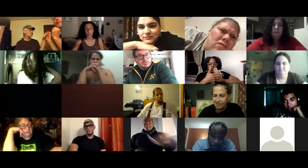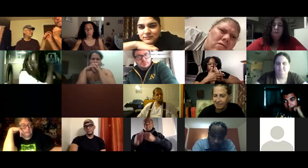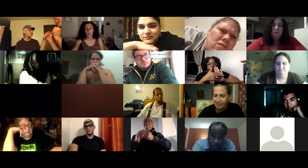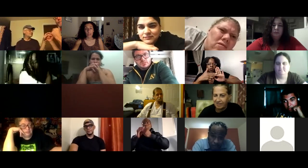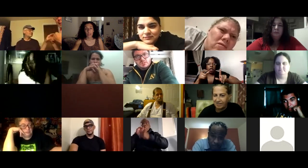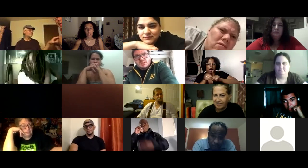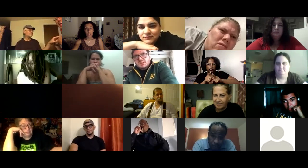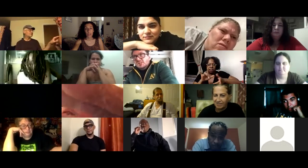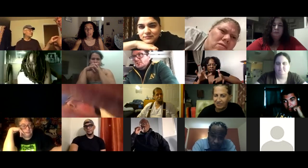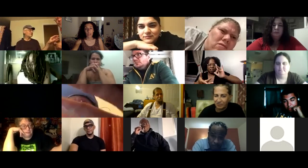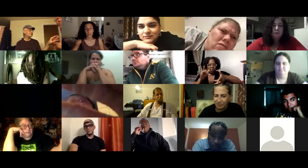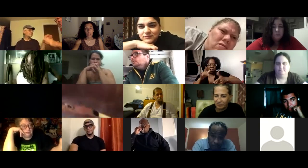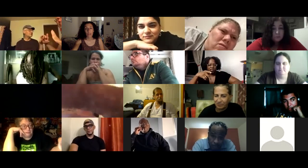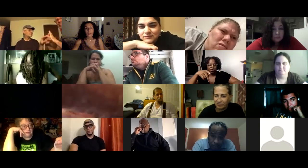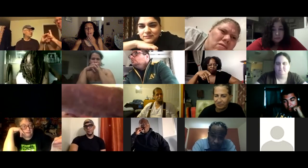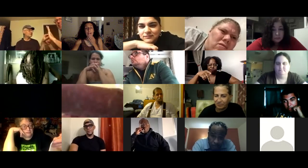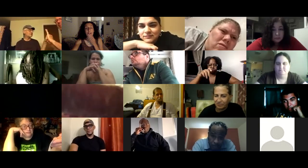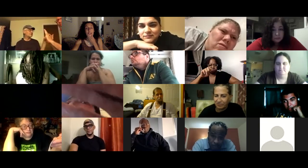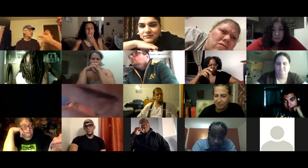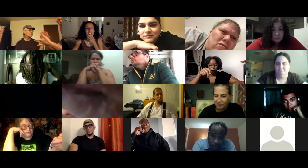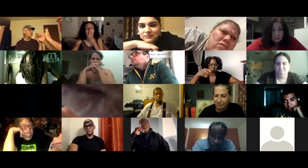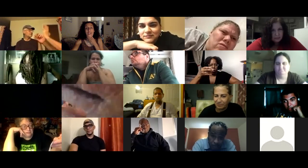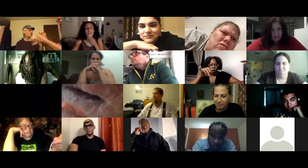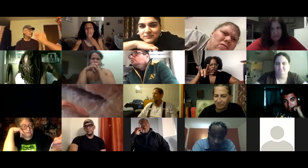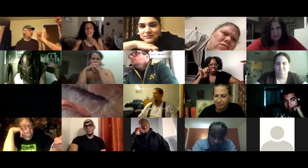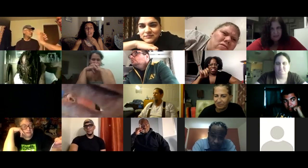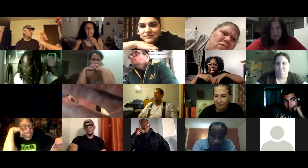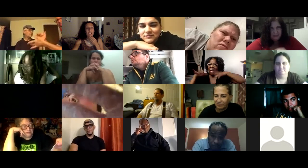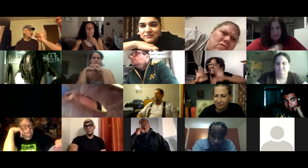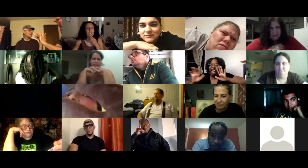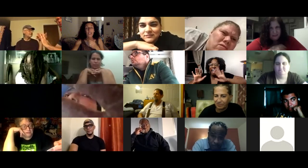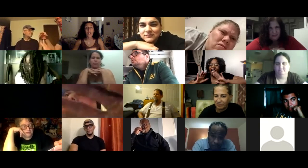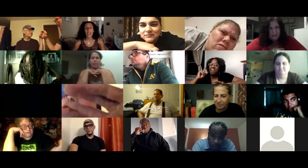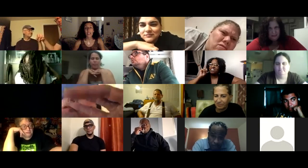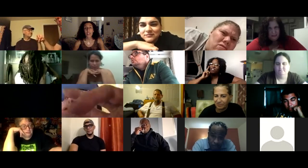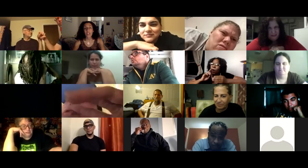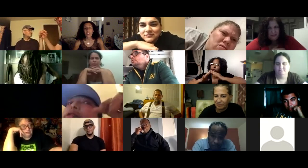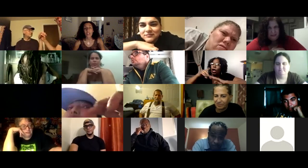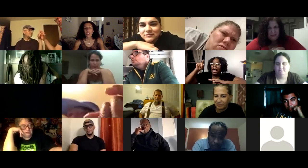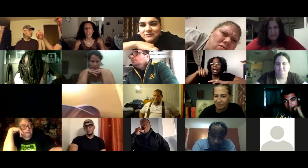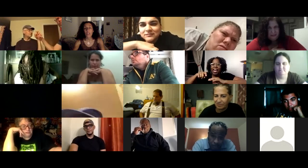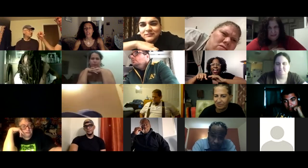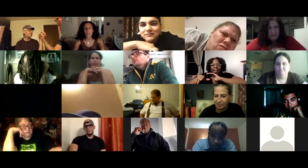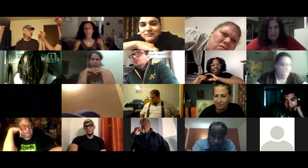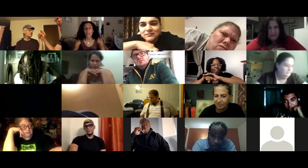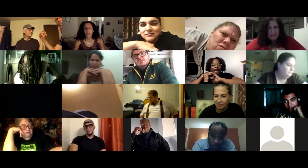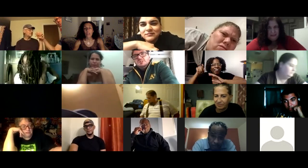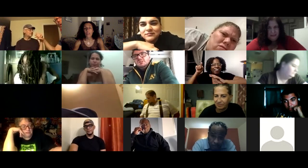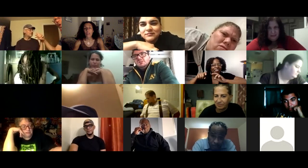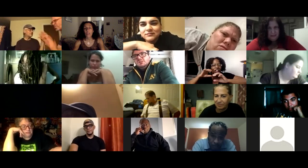SSPs, but I mean, they fear for the label because SSPs, the word has been spoiled in a sense, but the deaf community needs